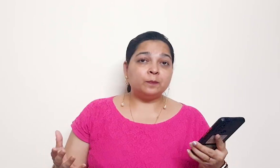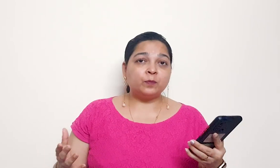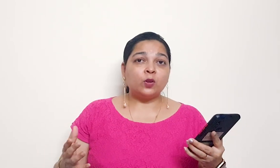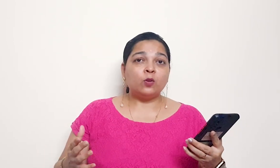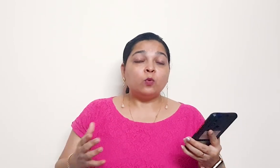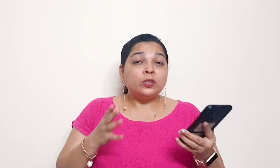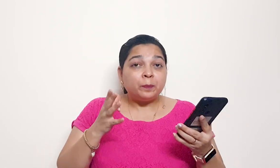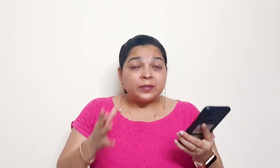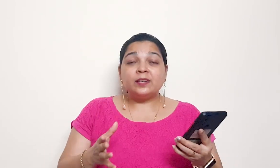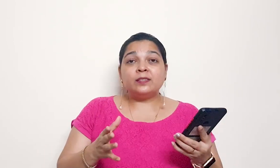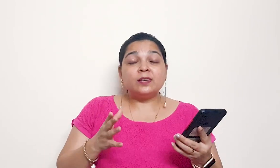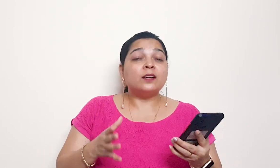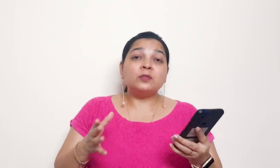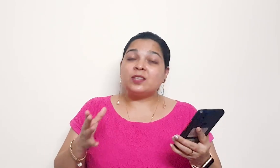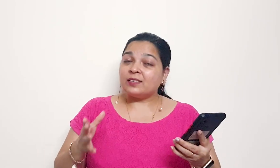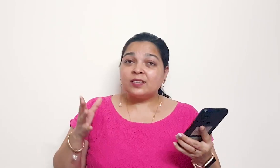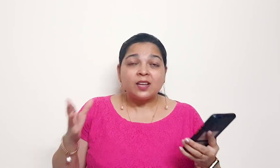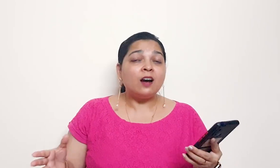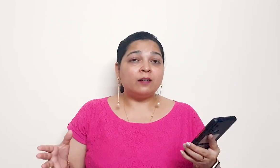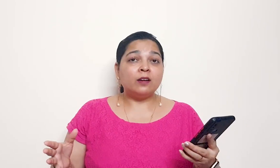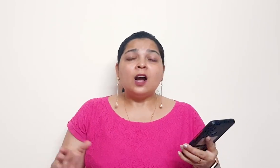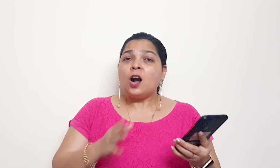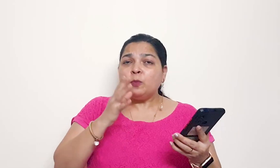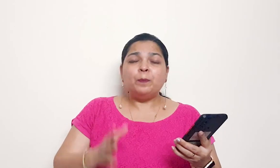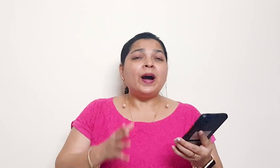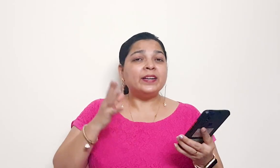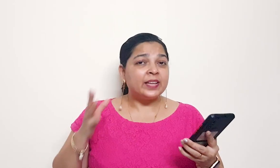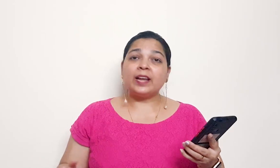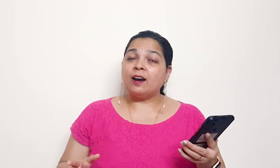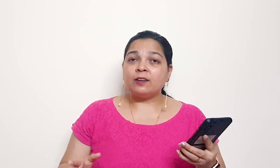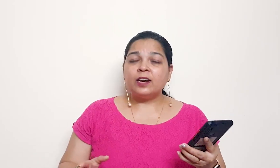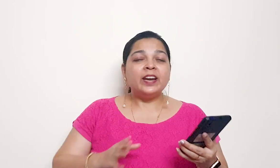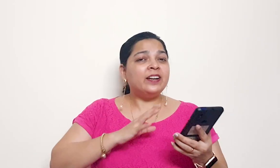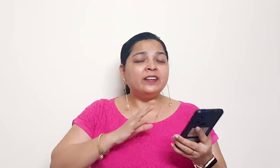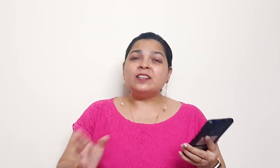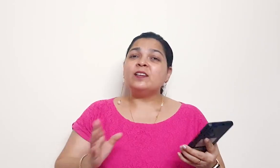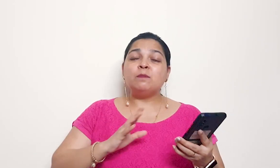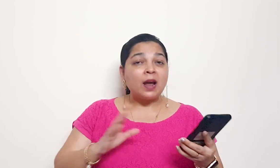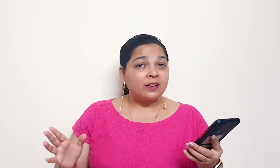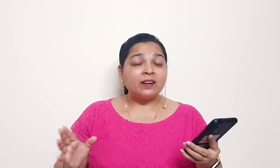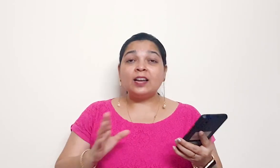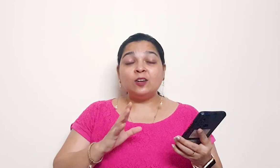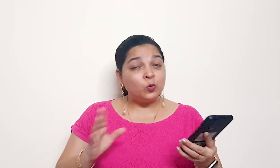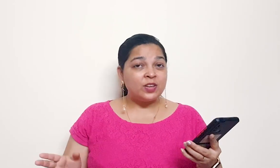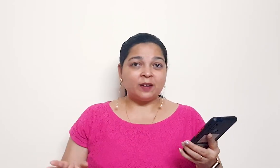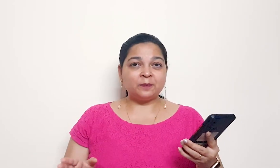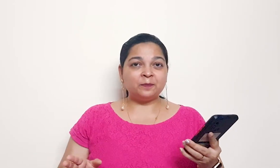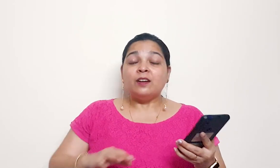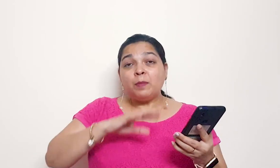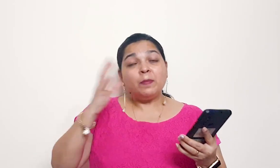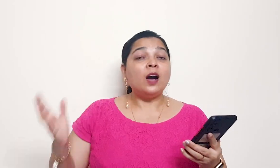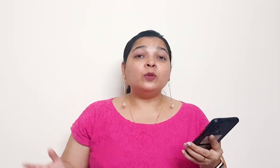matter what the present circumstances are, how bad they are. It doesn't matter.